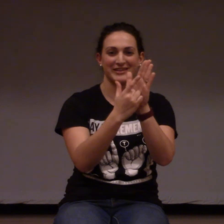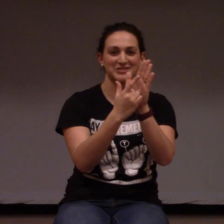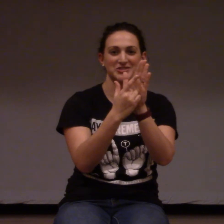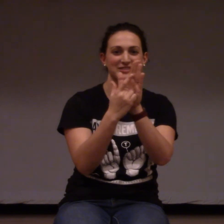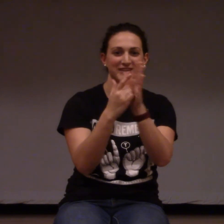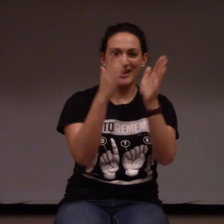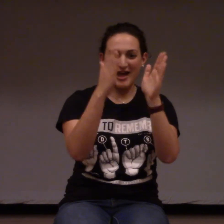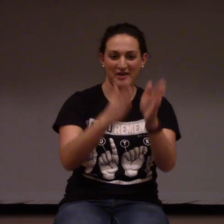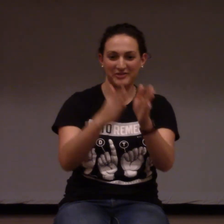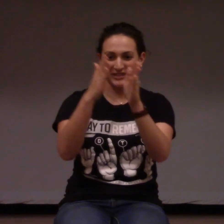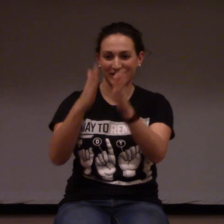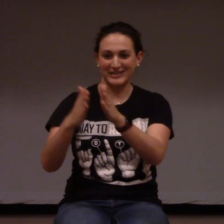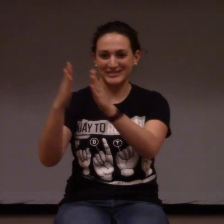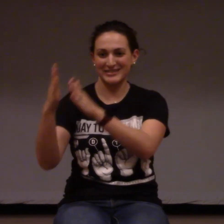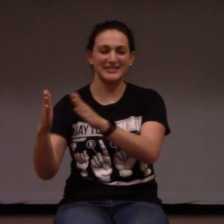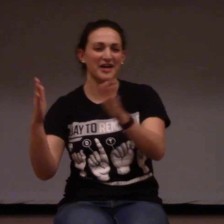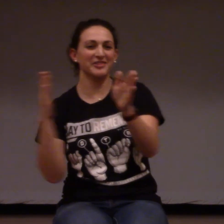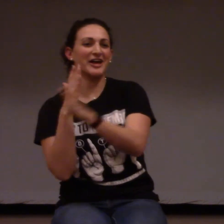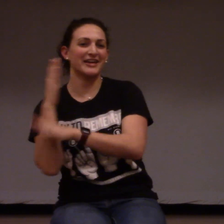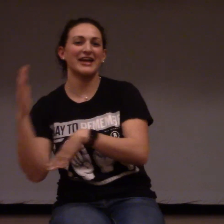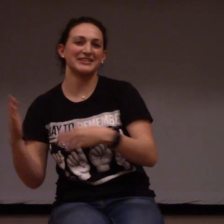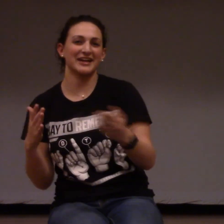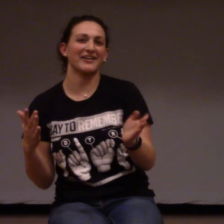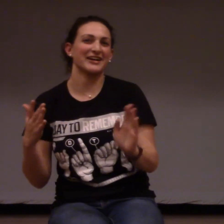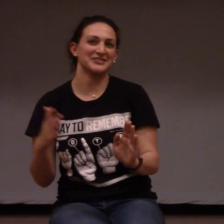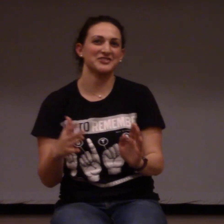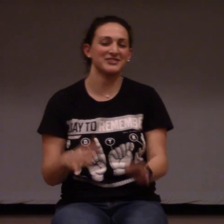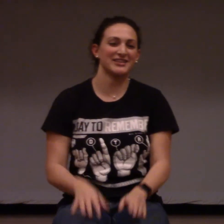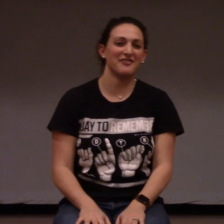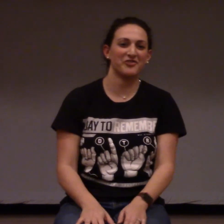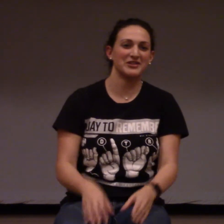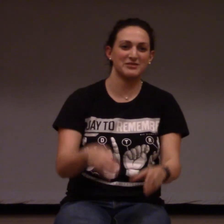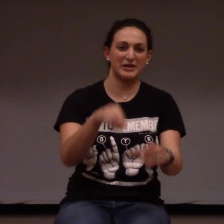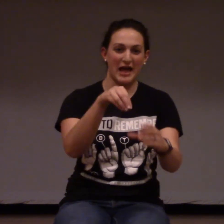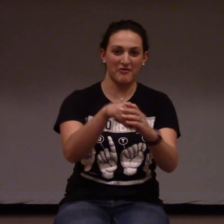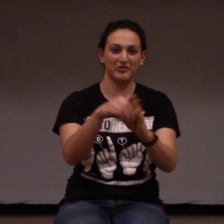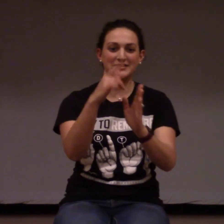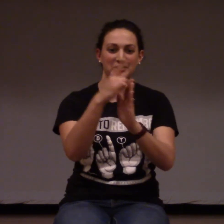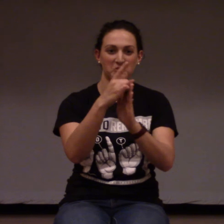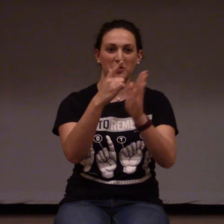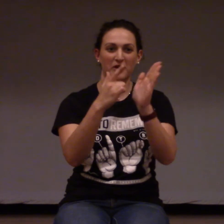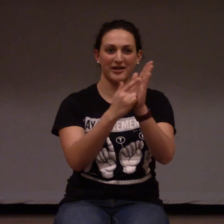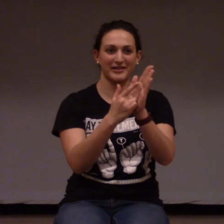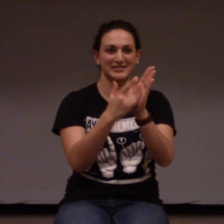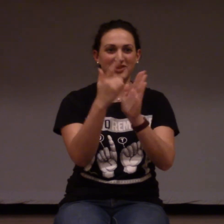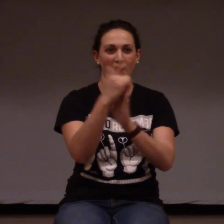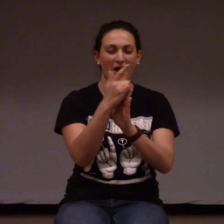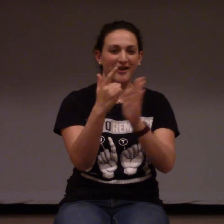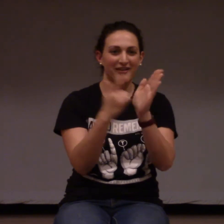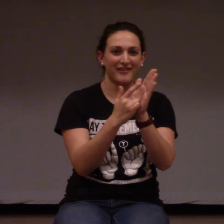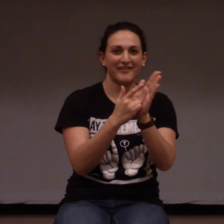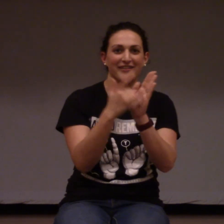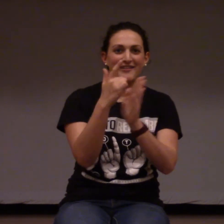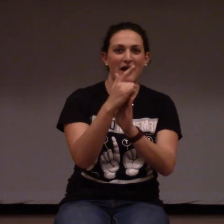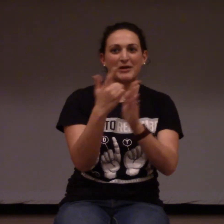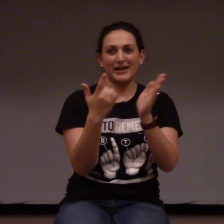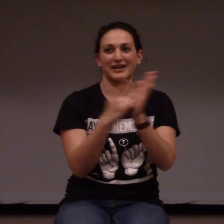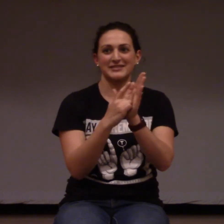just everything is. It's not like ASL, I guess I should say, for it to be every single word. Because law, I mean, I guess yeah,